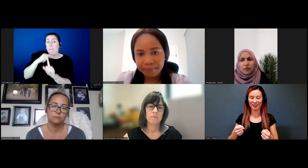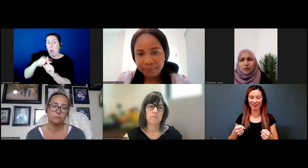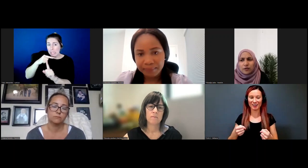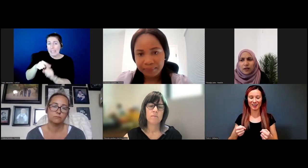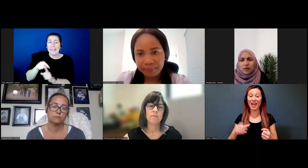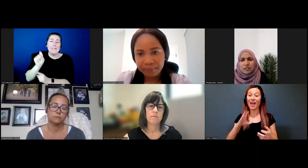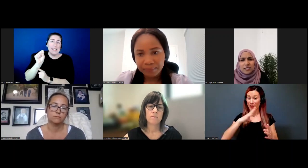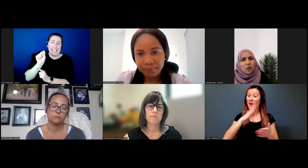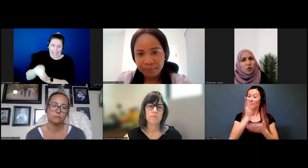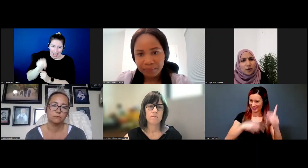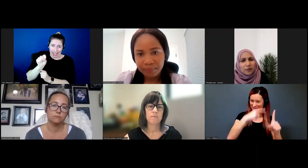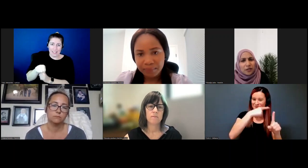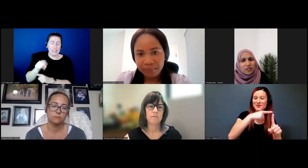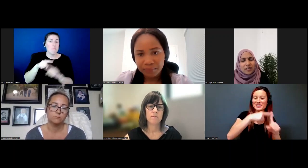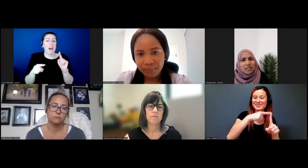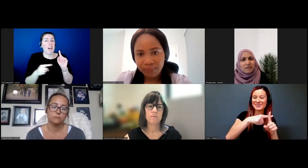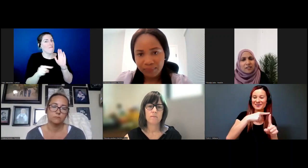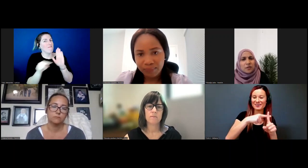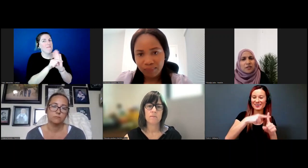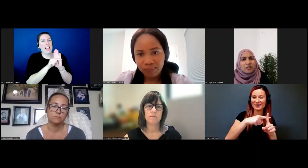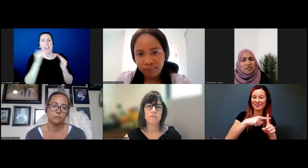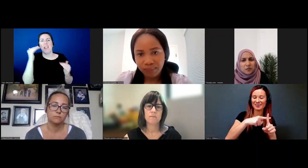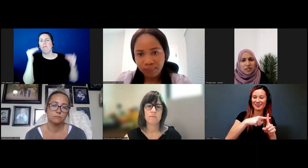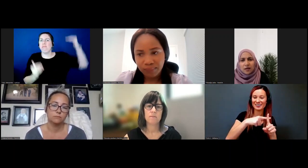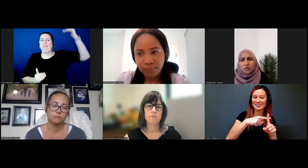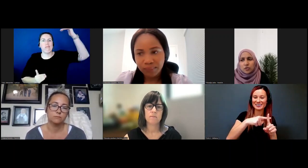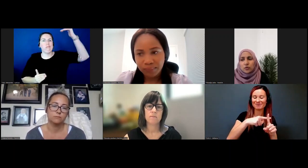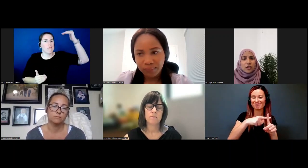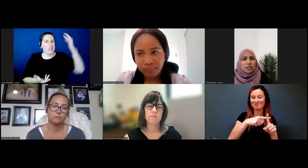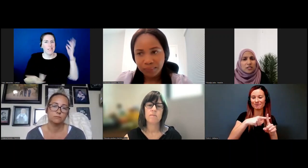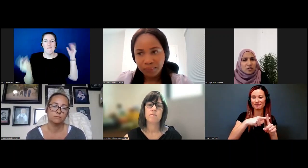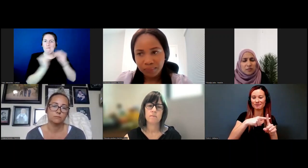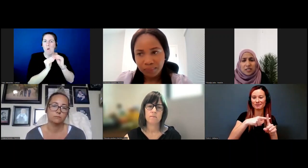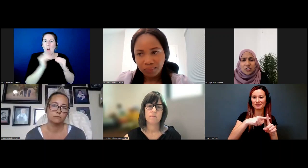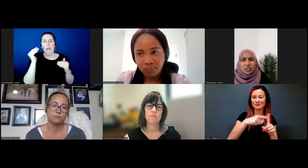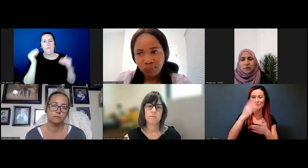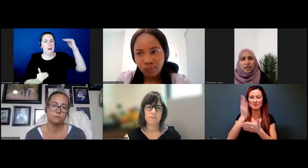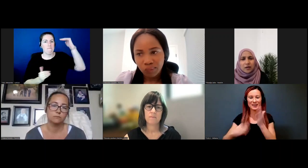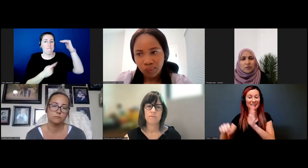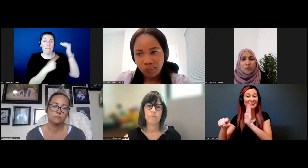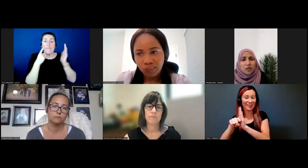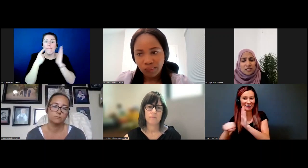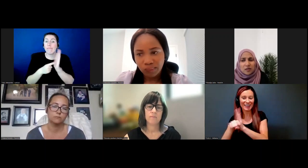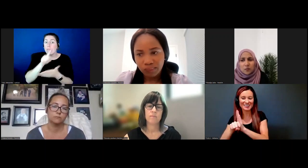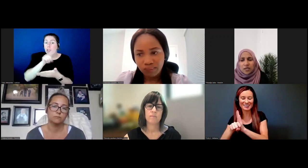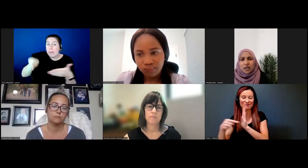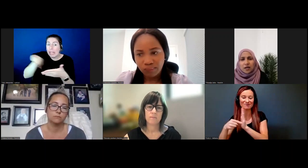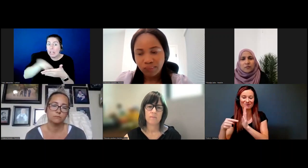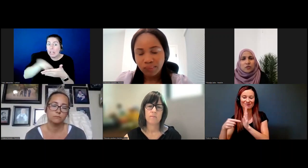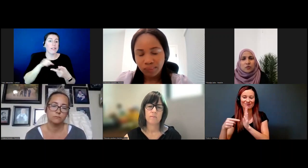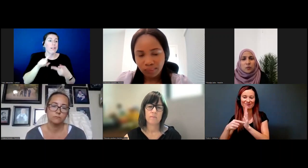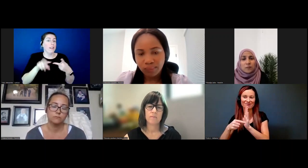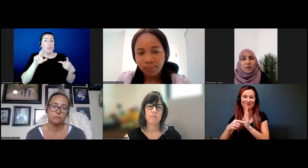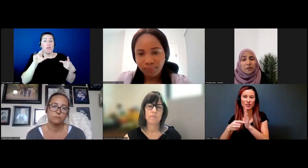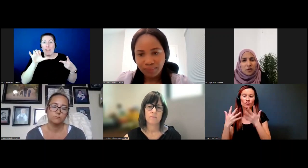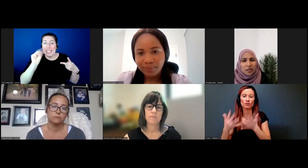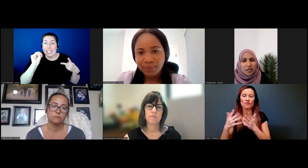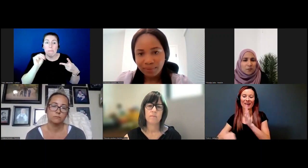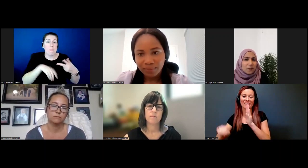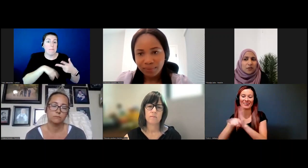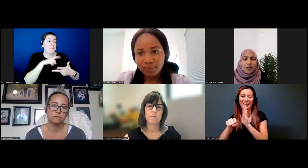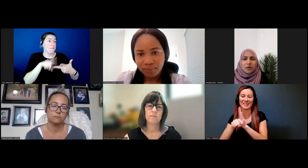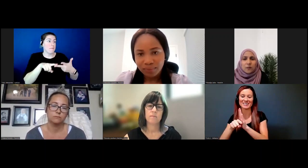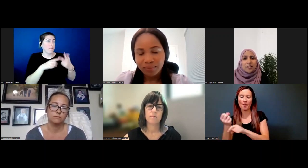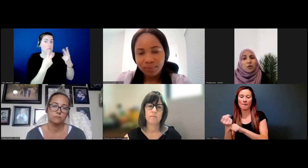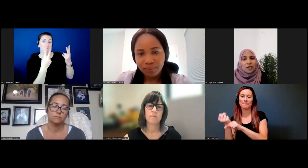kind of take over, because the negative experiences when it comes to discrimination, when it comes to racism, when it comes to the way people look at